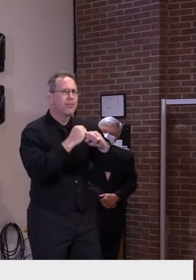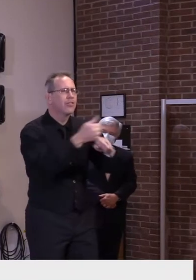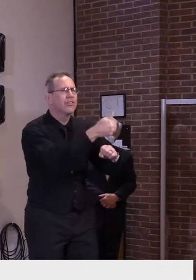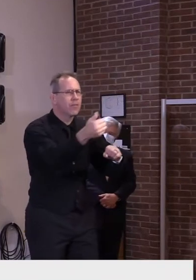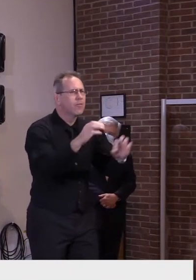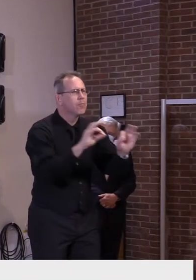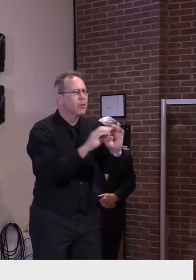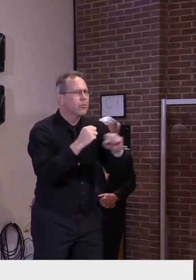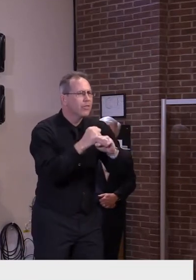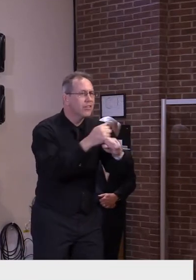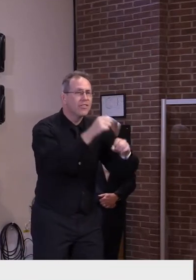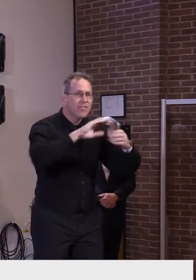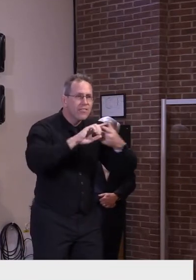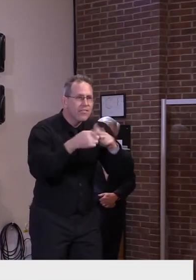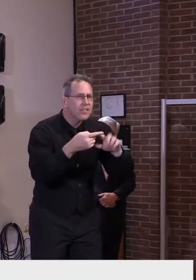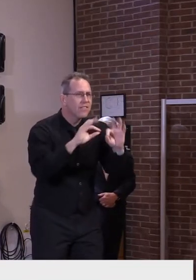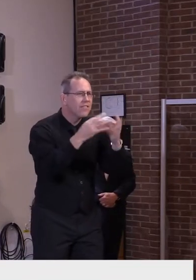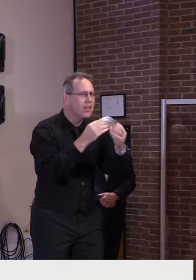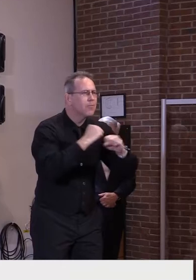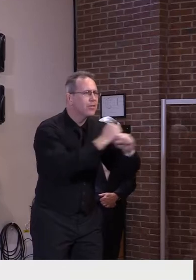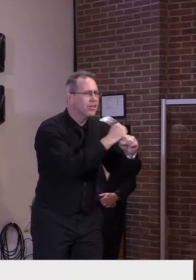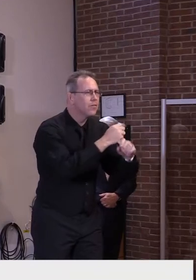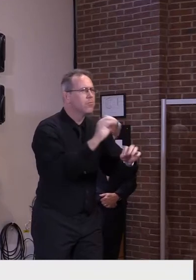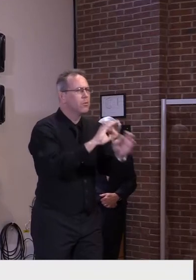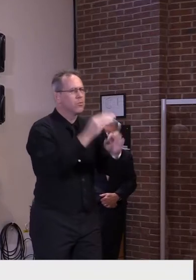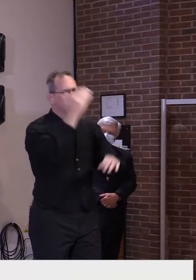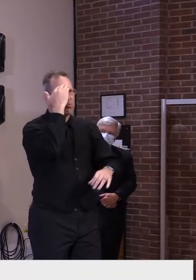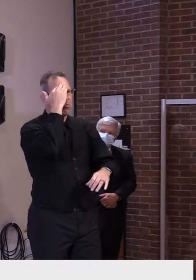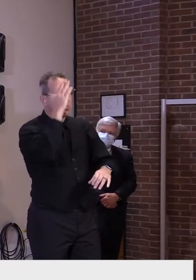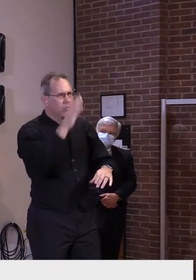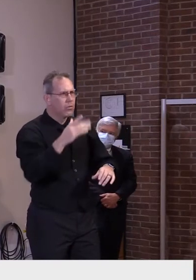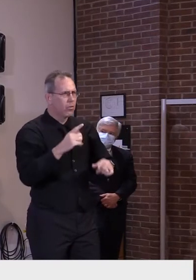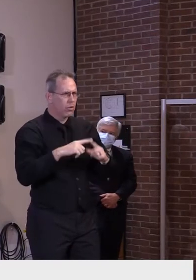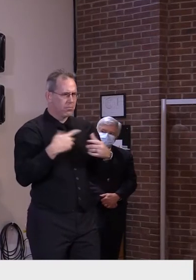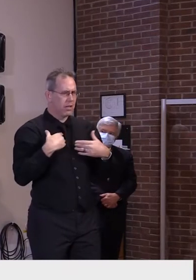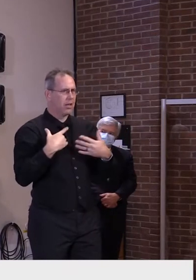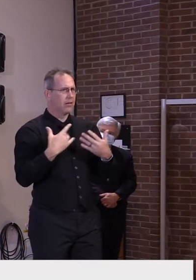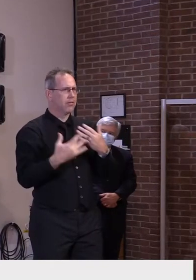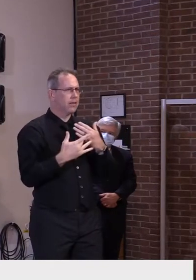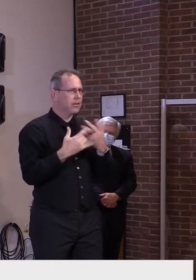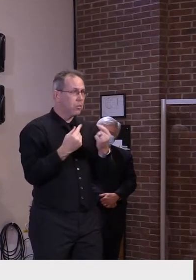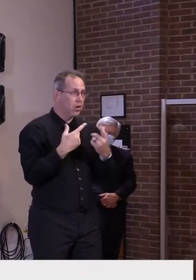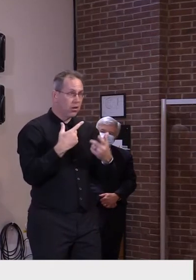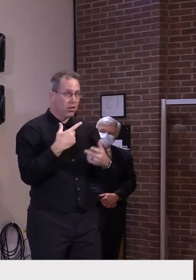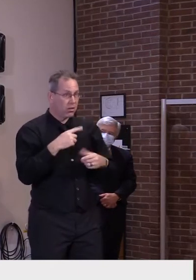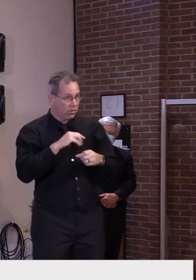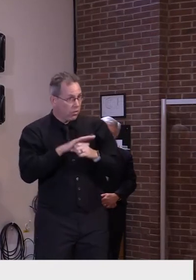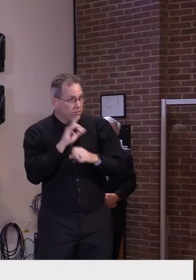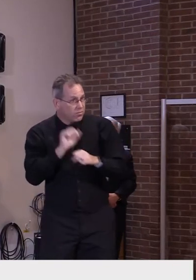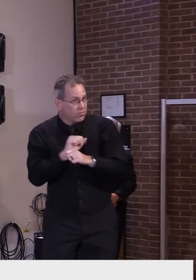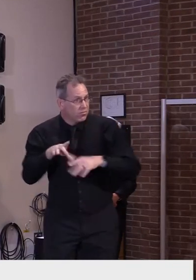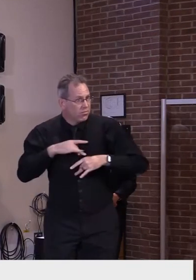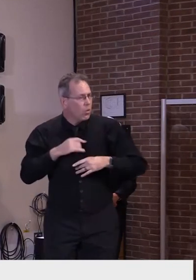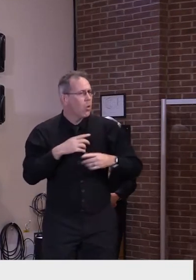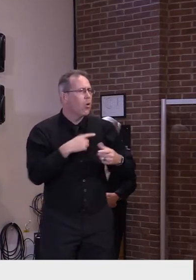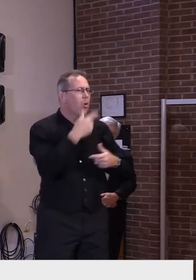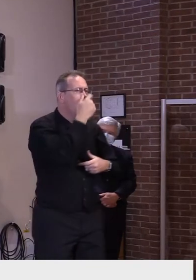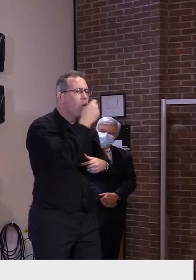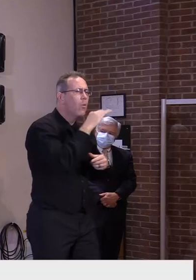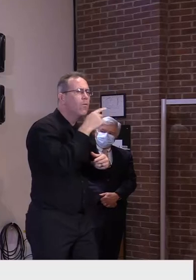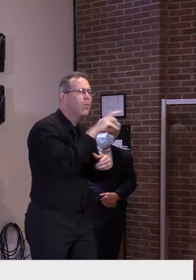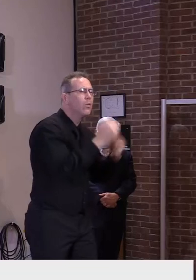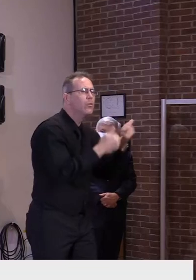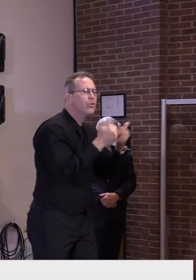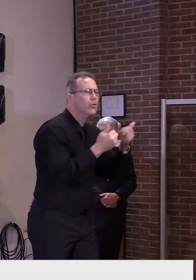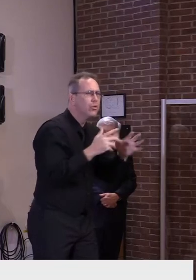and others by knowing as early as possible whether you have COVID or not. So if you have symptoms that you wonder are the